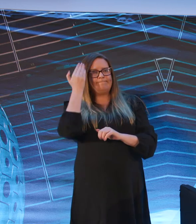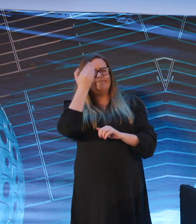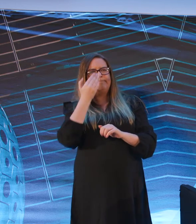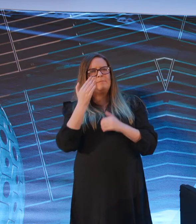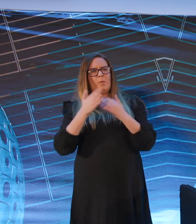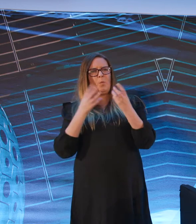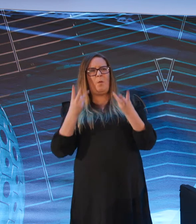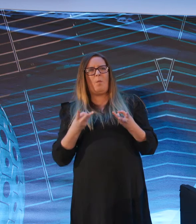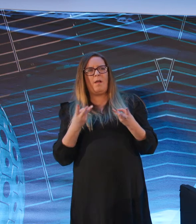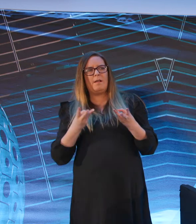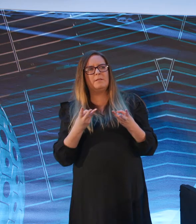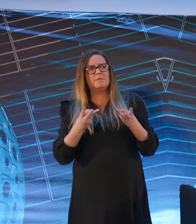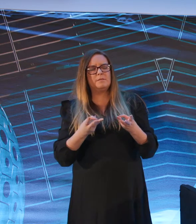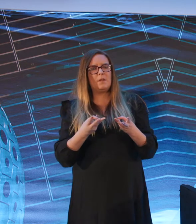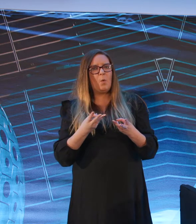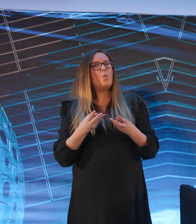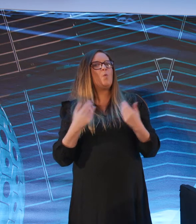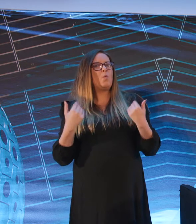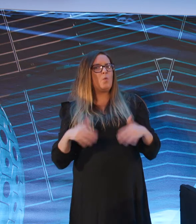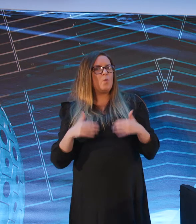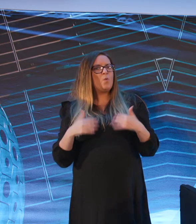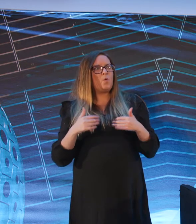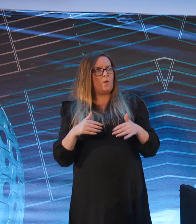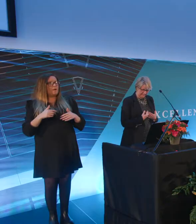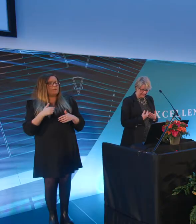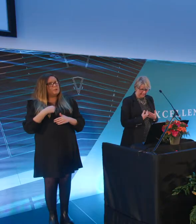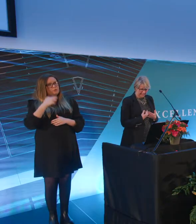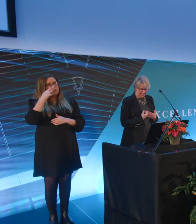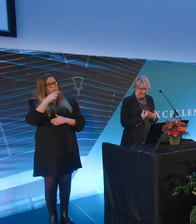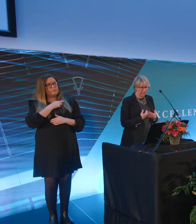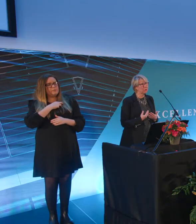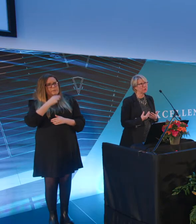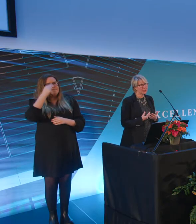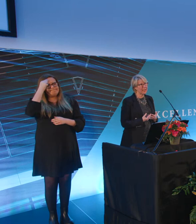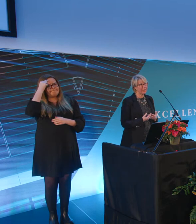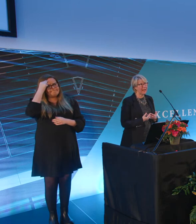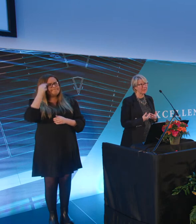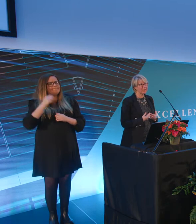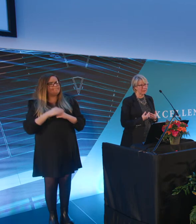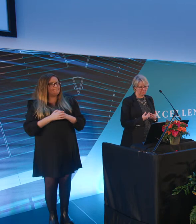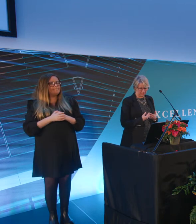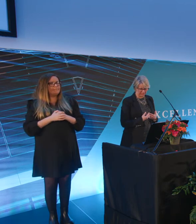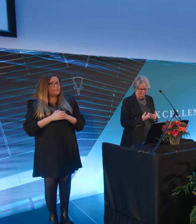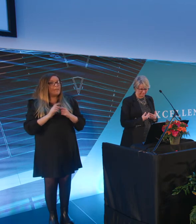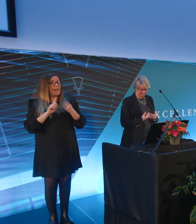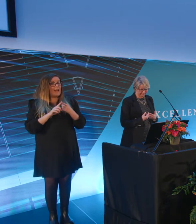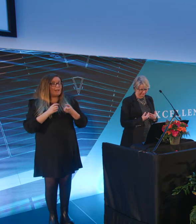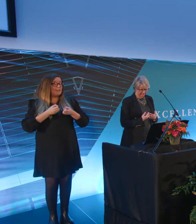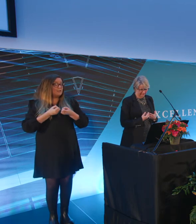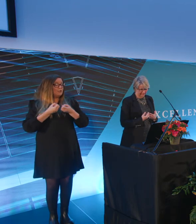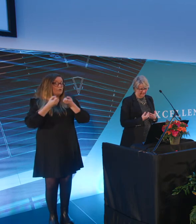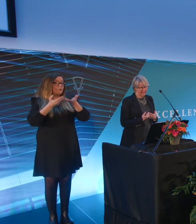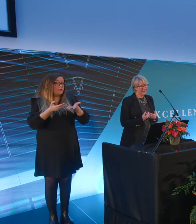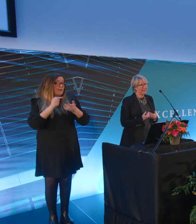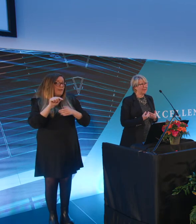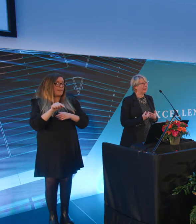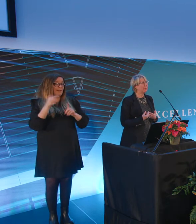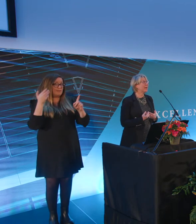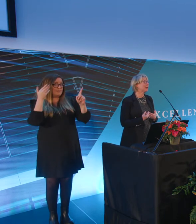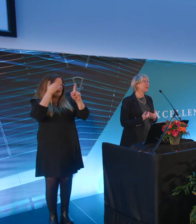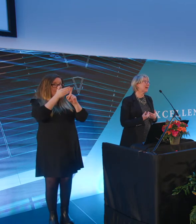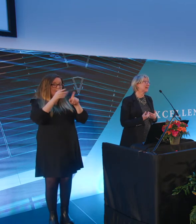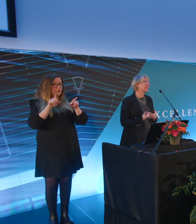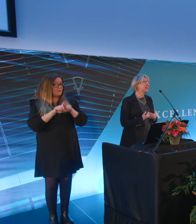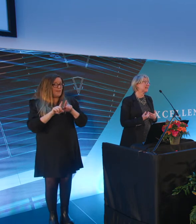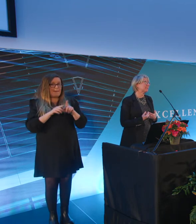and this really resonated deeply with me as a person. I too share that ambition.